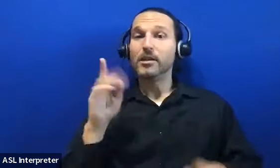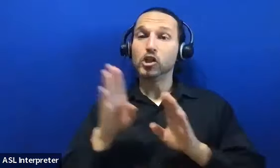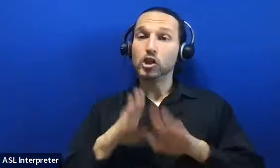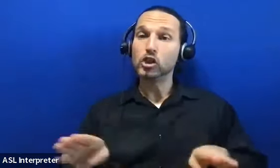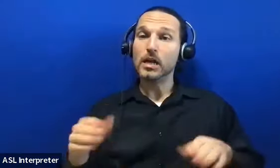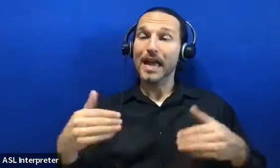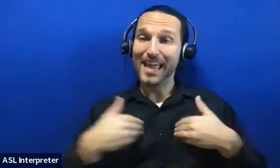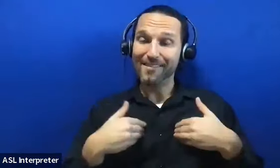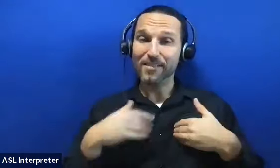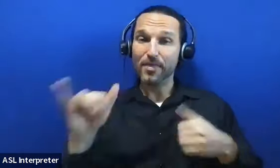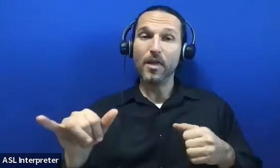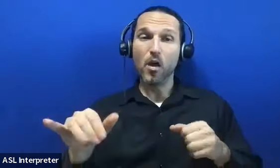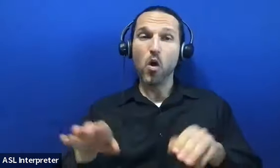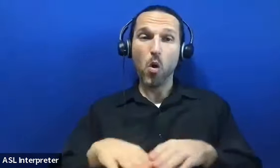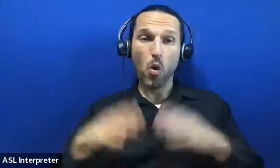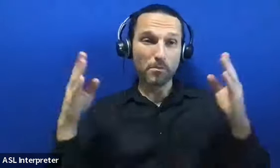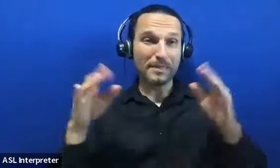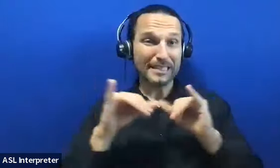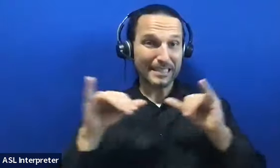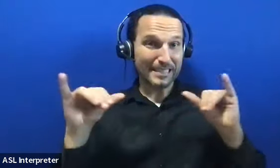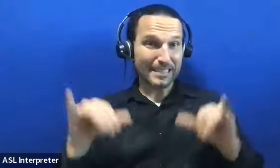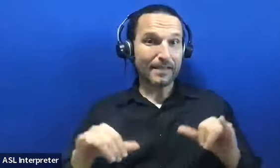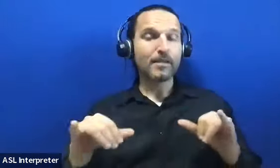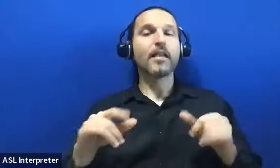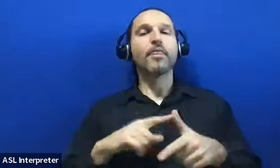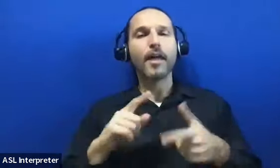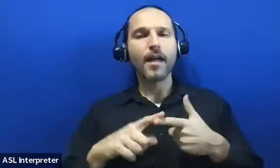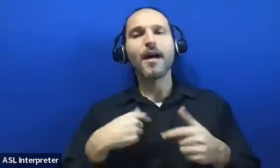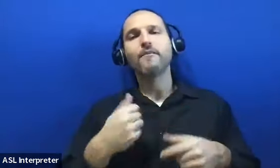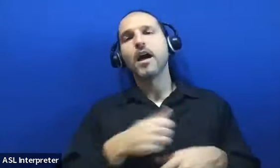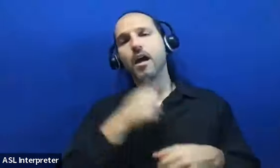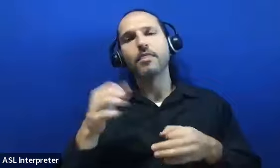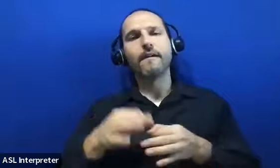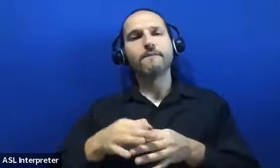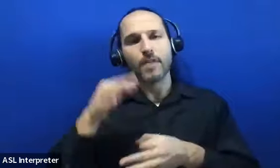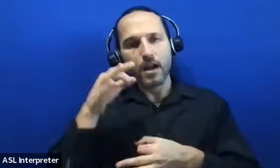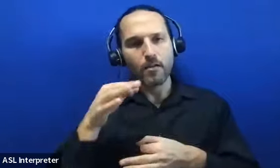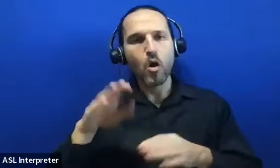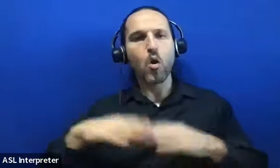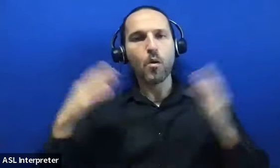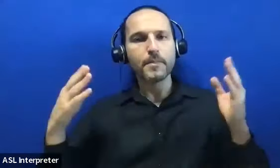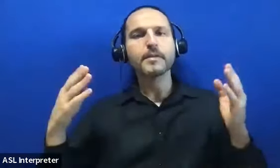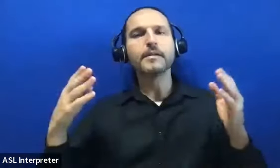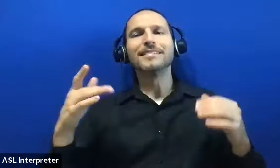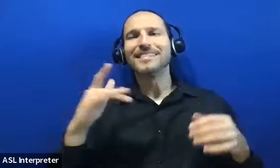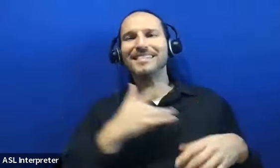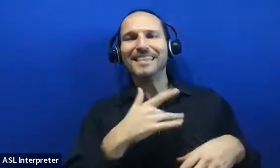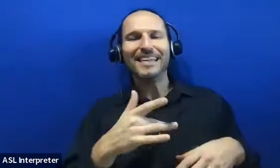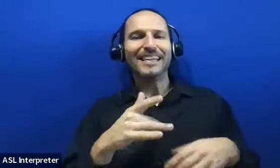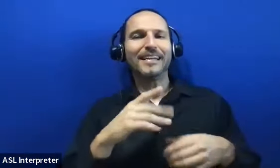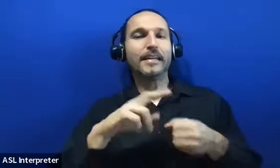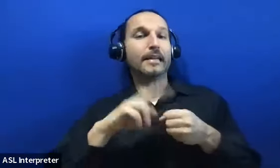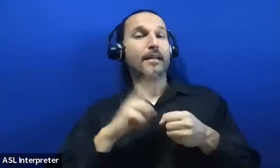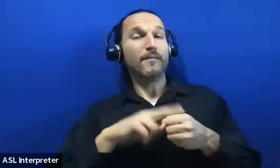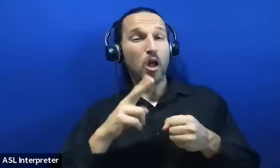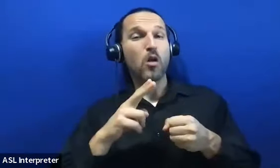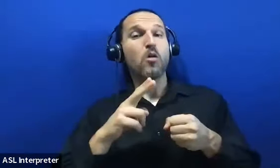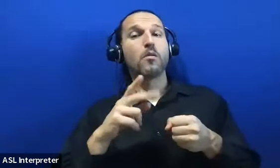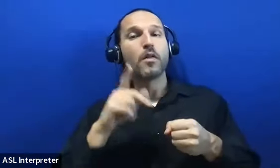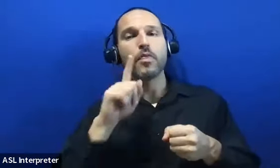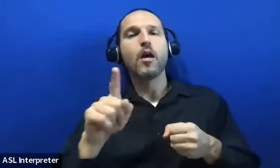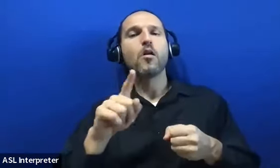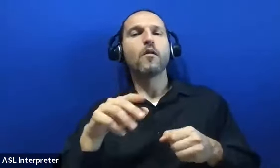that open airway system, we now have another valve that is open that usually is not open. And so that can affect